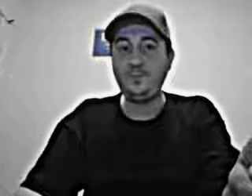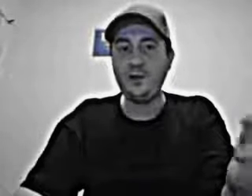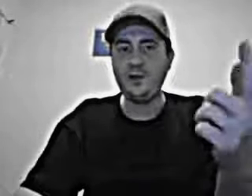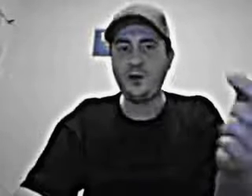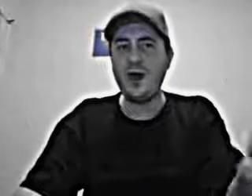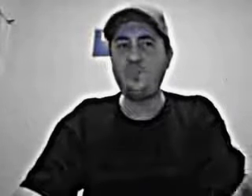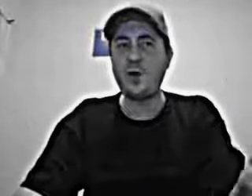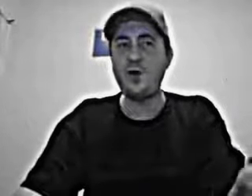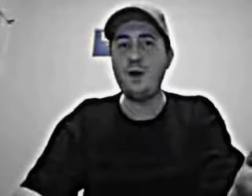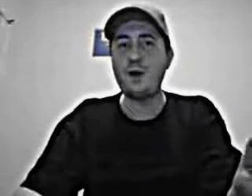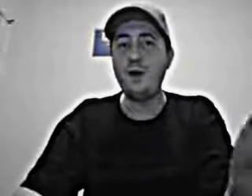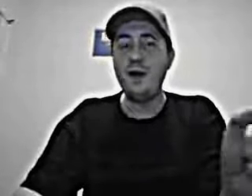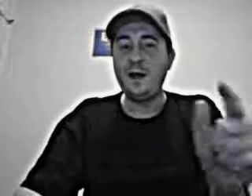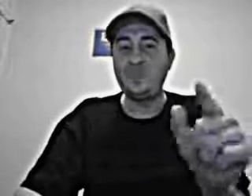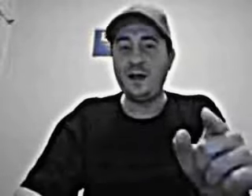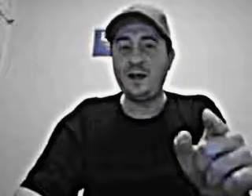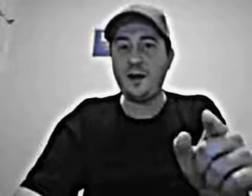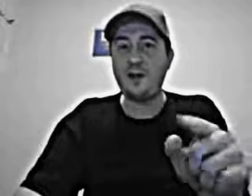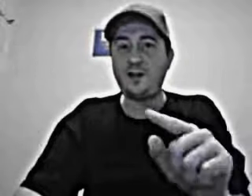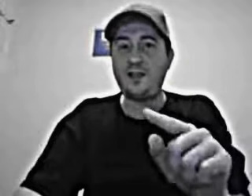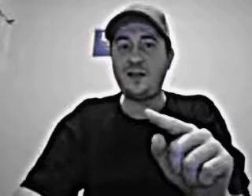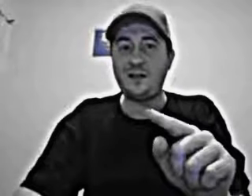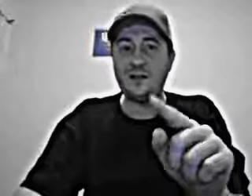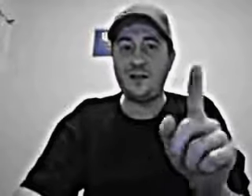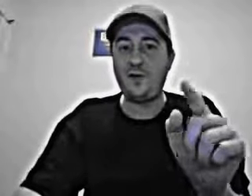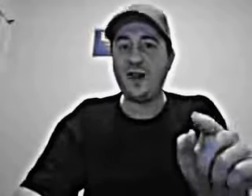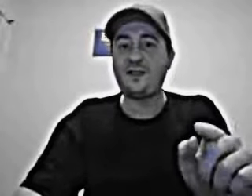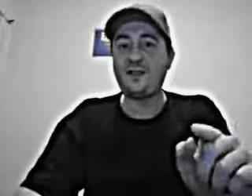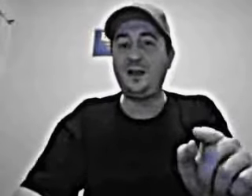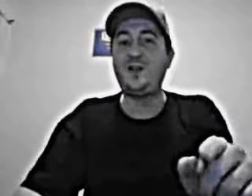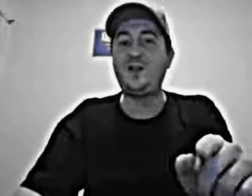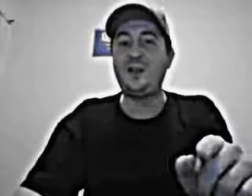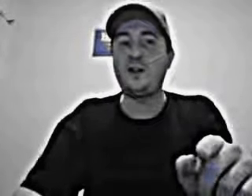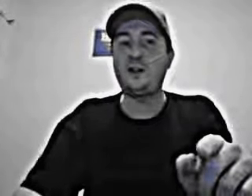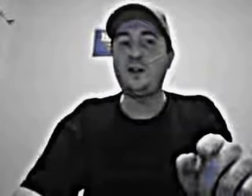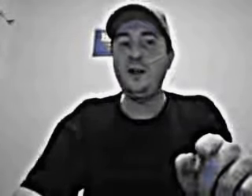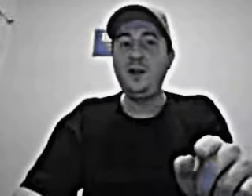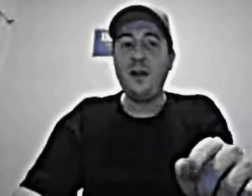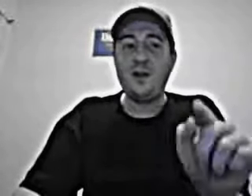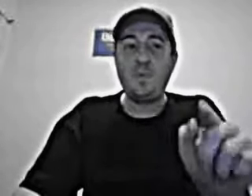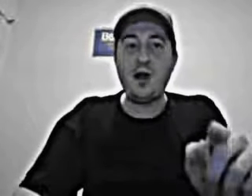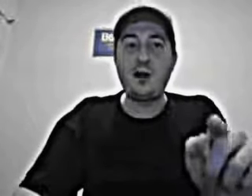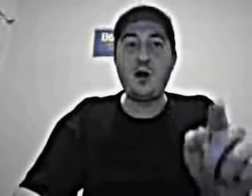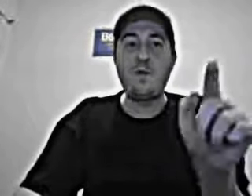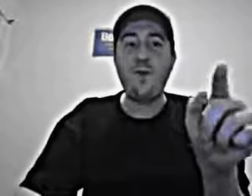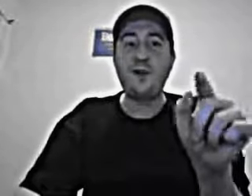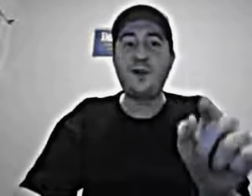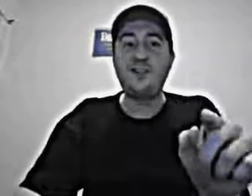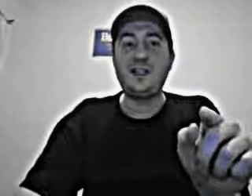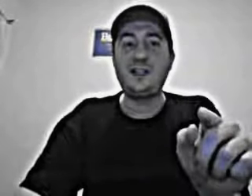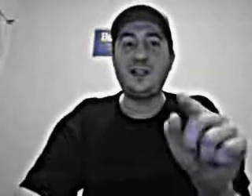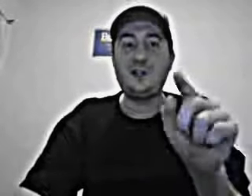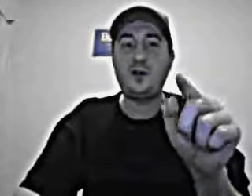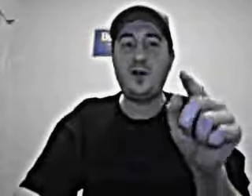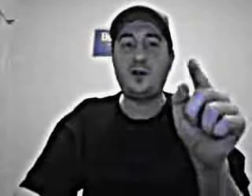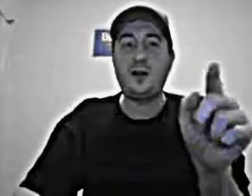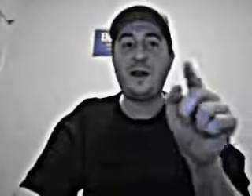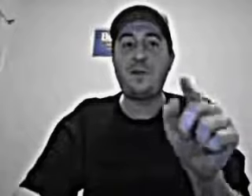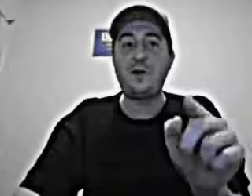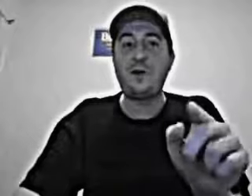so Ed Perlmutter has been in there since you know the last 11 years and then Mike Kaufman of the sixth district Doug Lamborn of